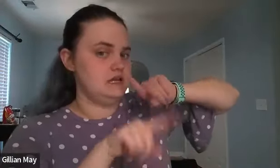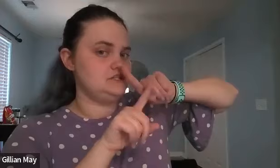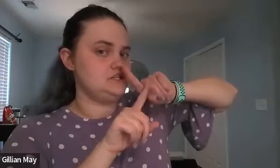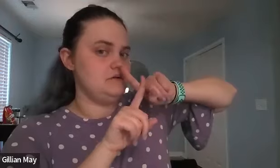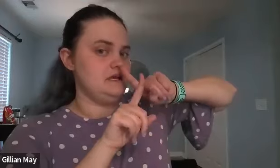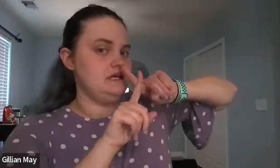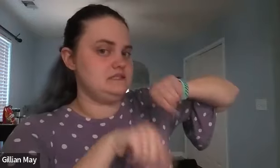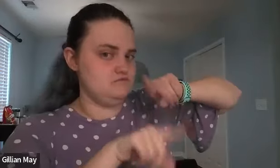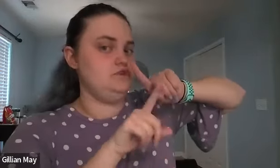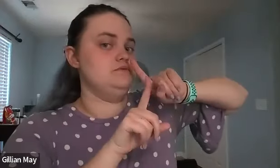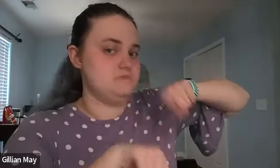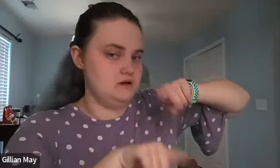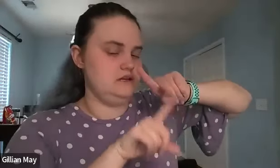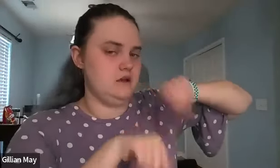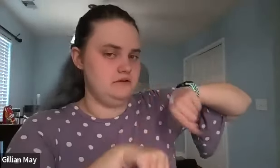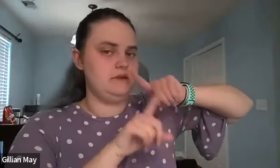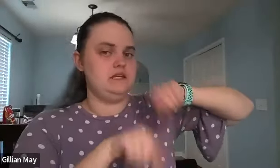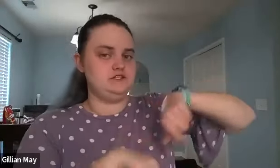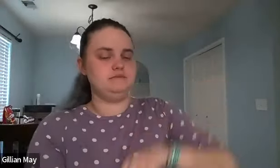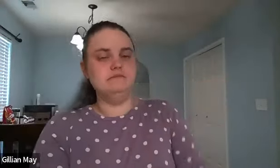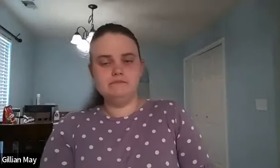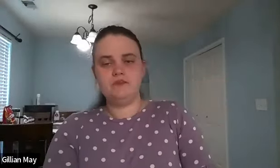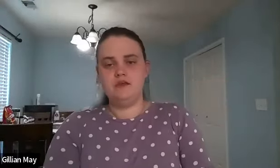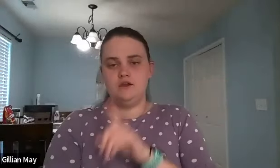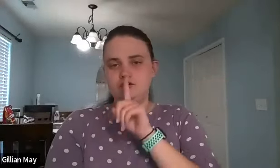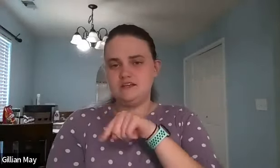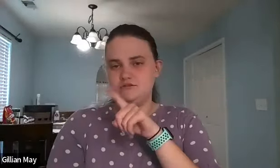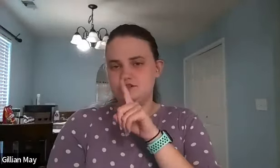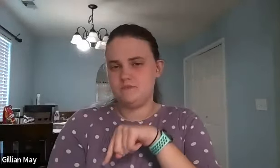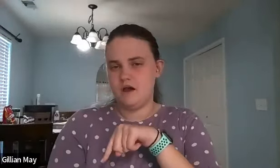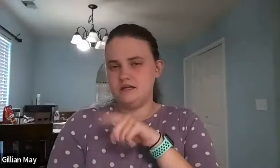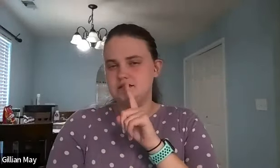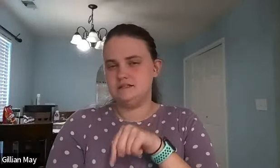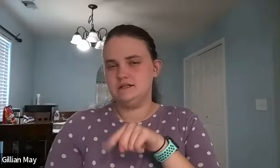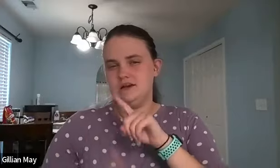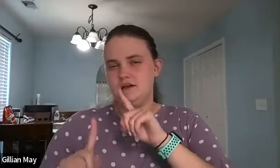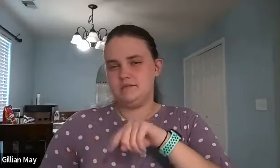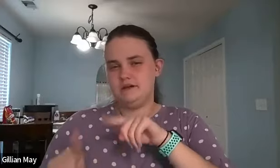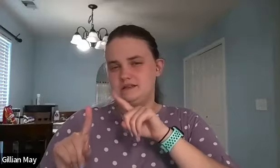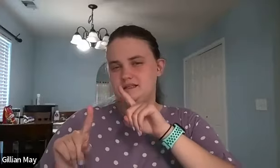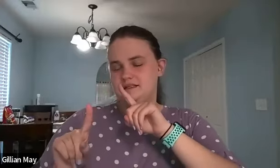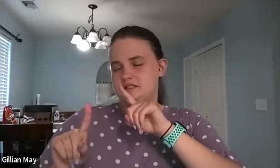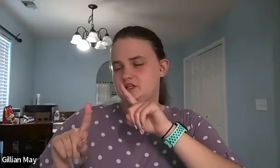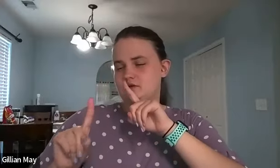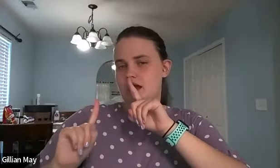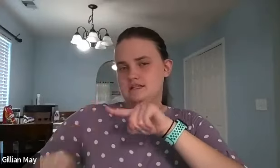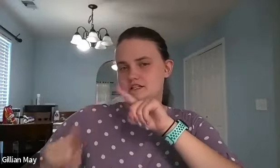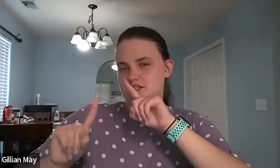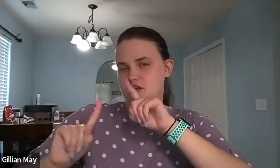it's showing like you're responding, you're coming from it, answer. You can do respond, but I tend to just kind